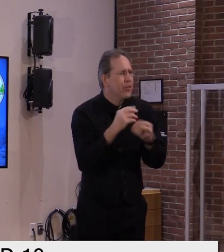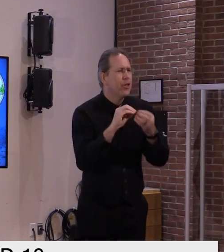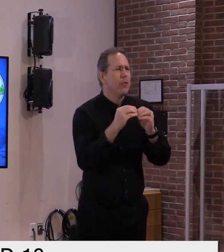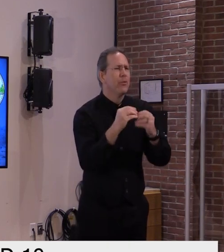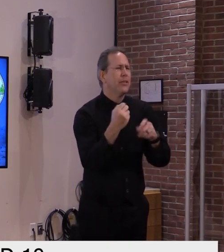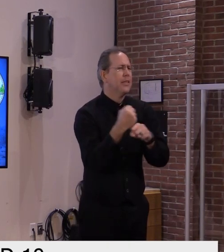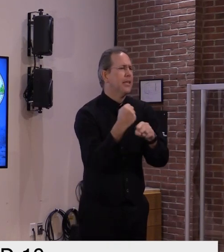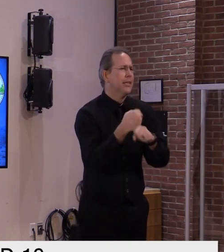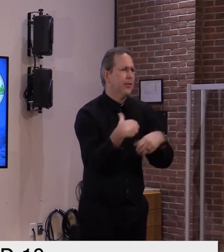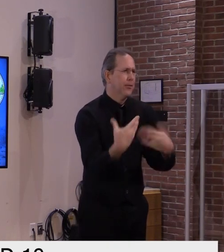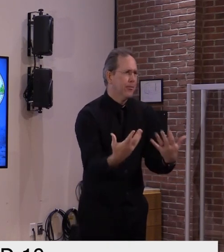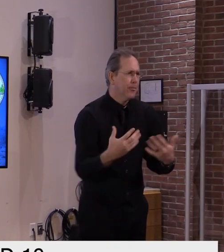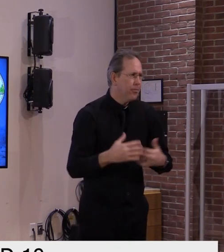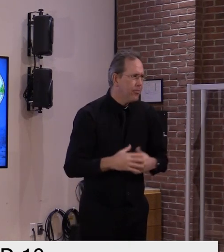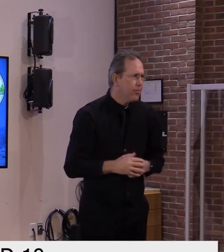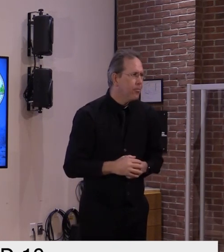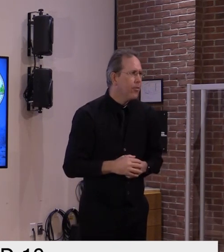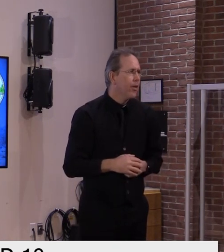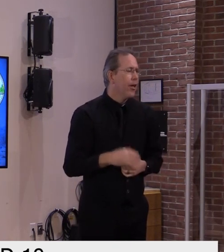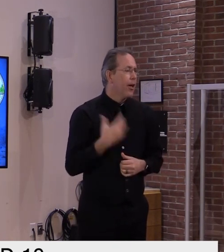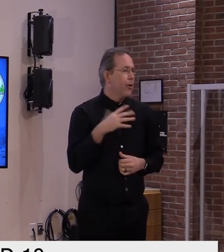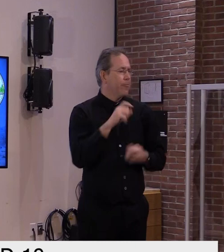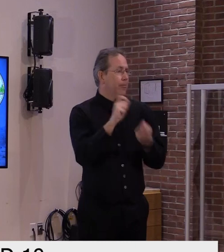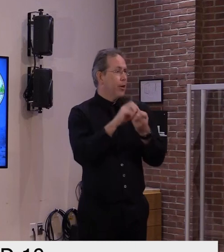reports. But that's what we have at this point.